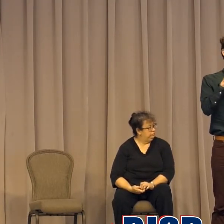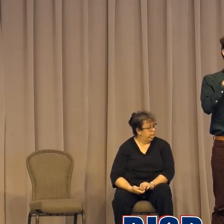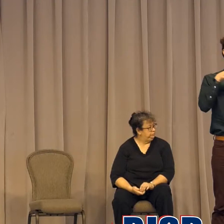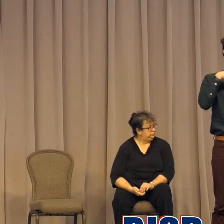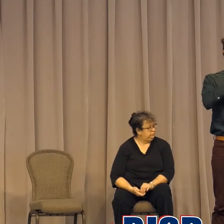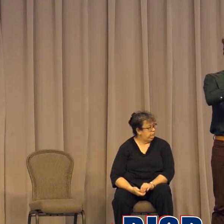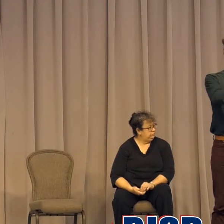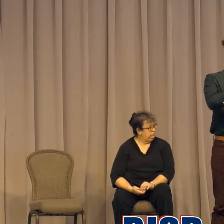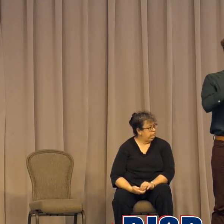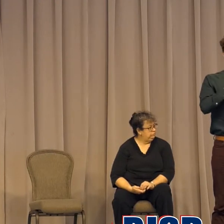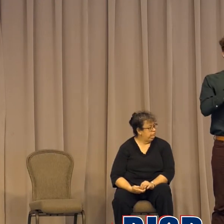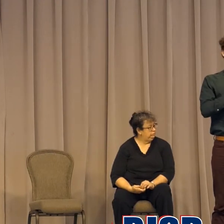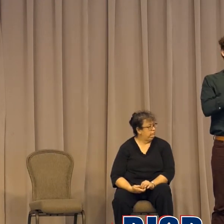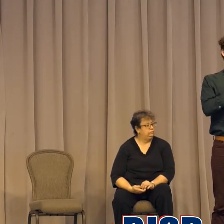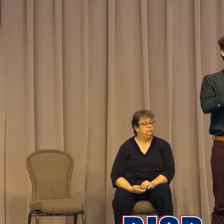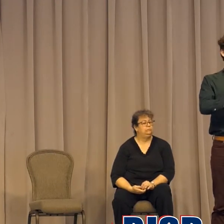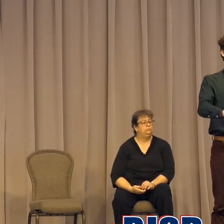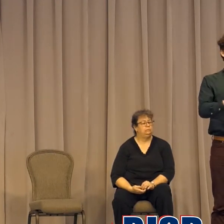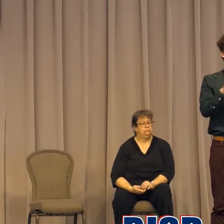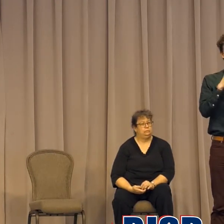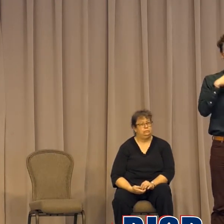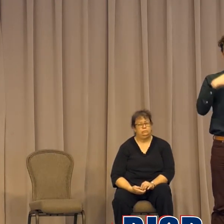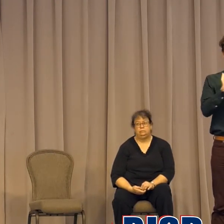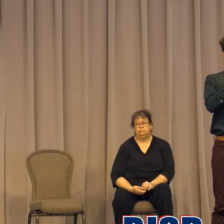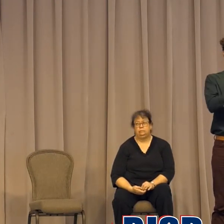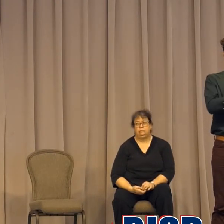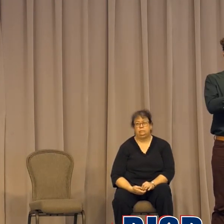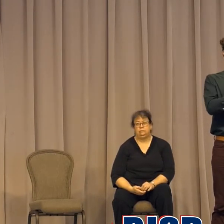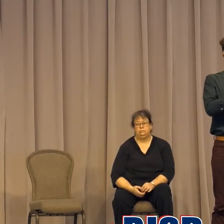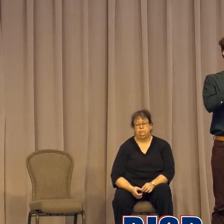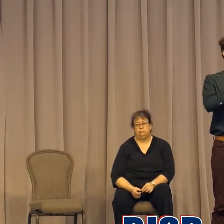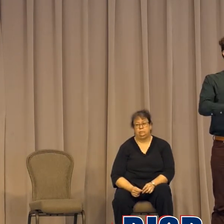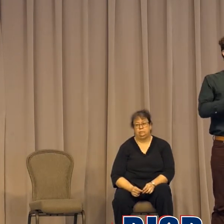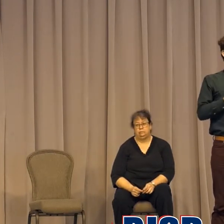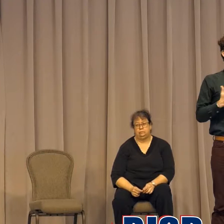year, BISD students earned over